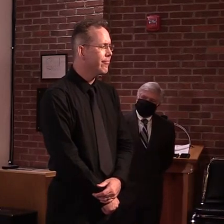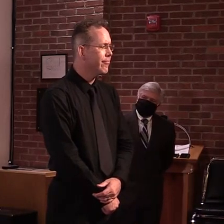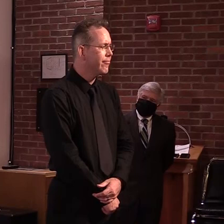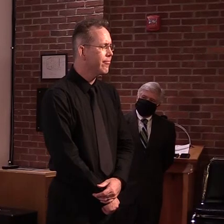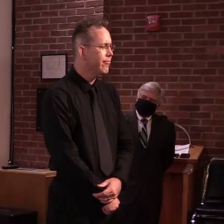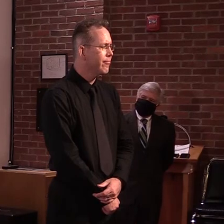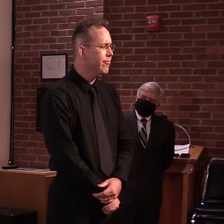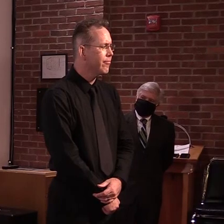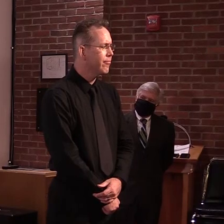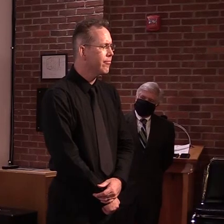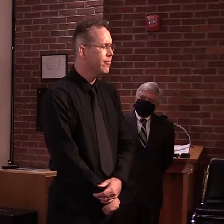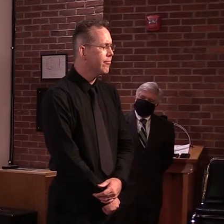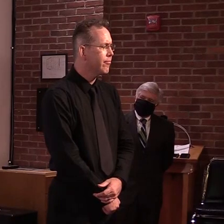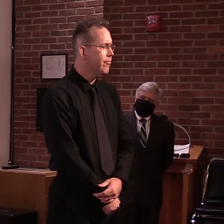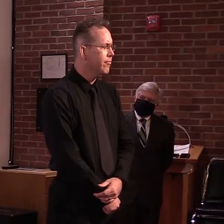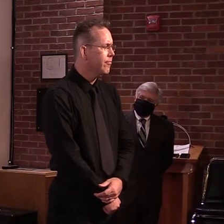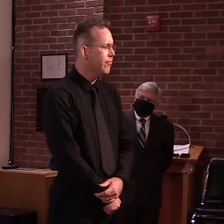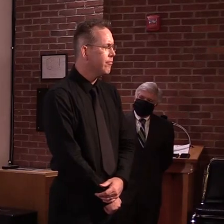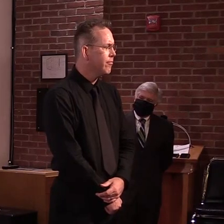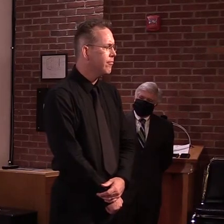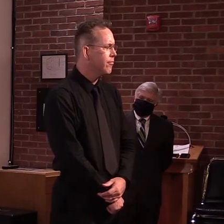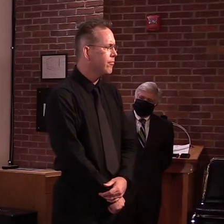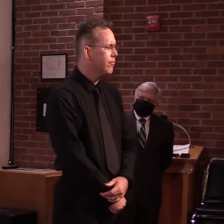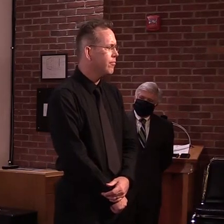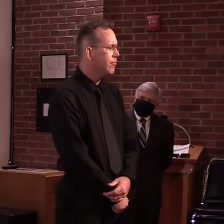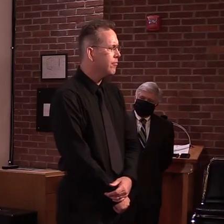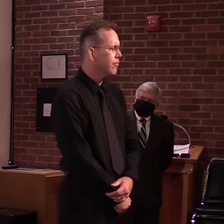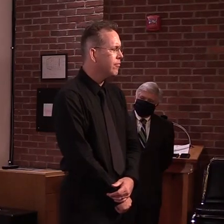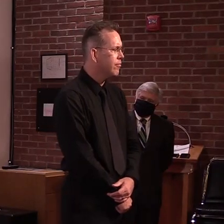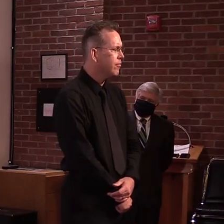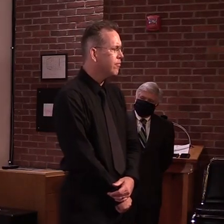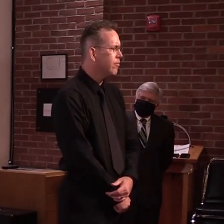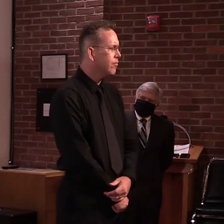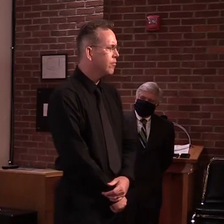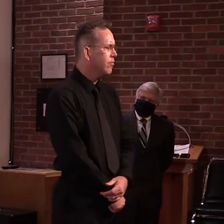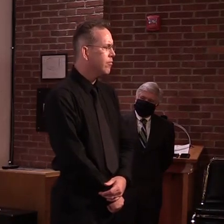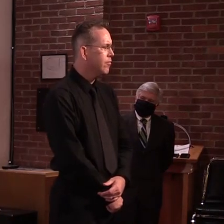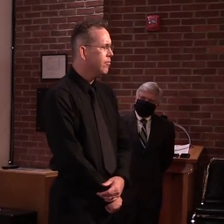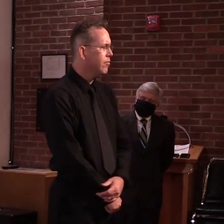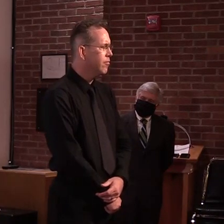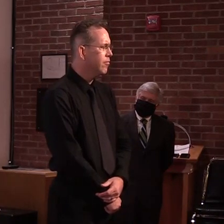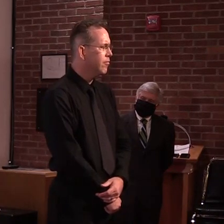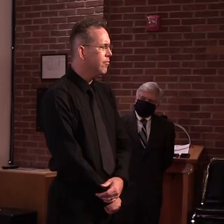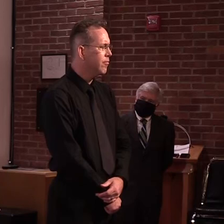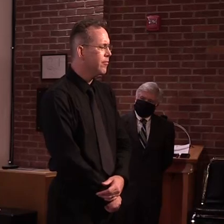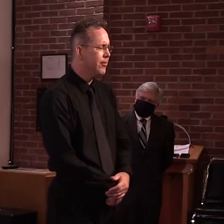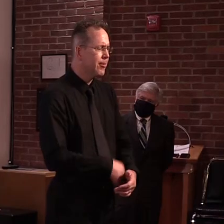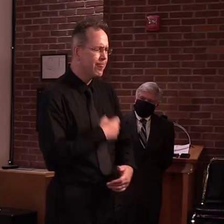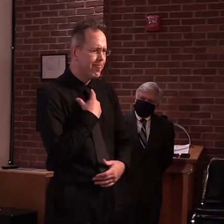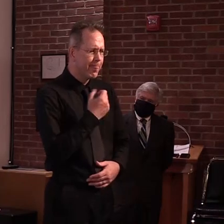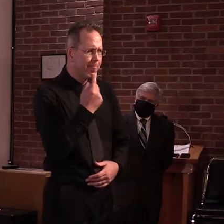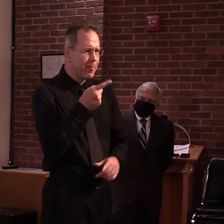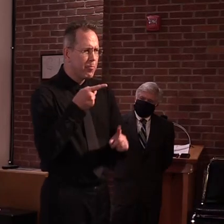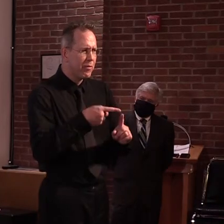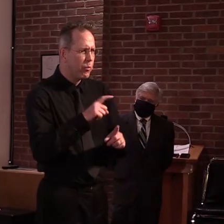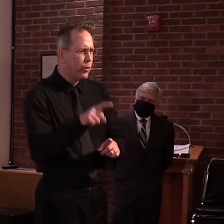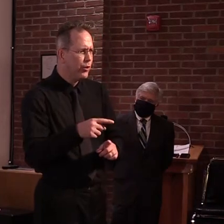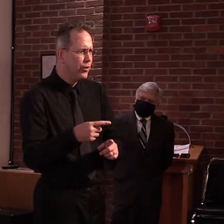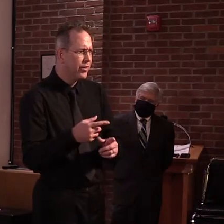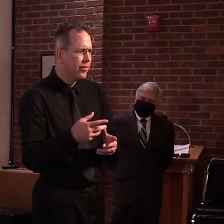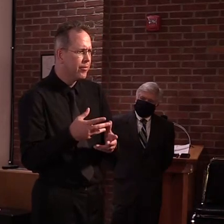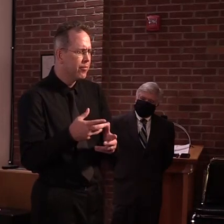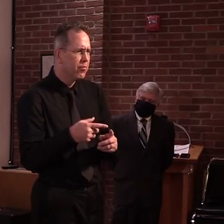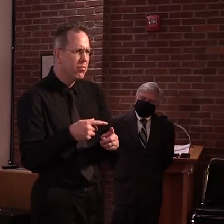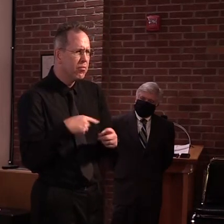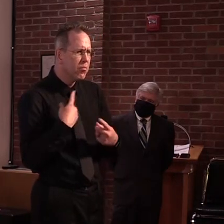I'm not familiar with what you're using for an example, Guy. I'm sorry. Maybe Commissioner Sherling may